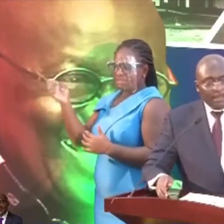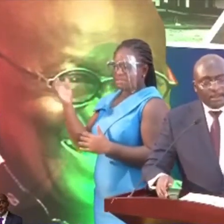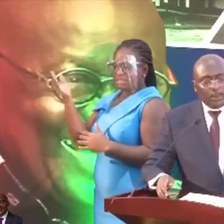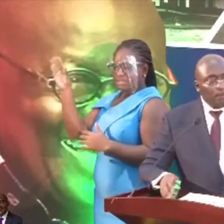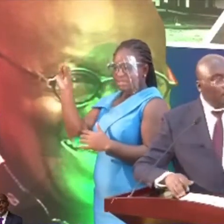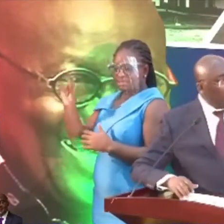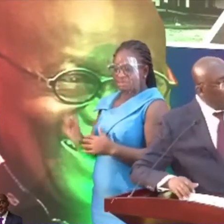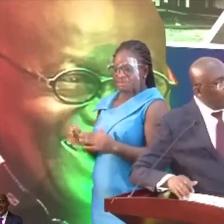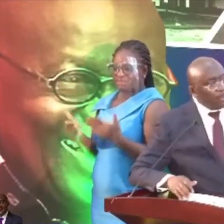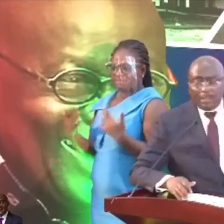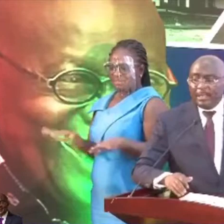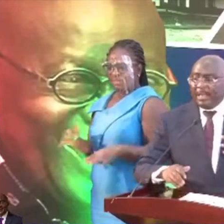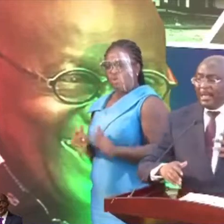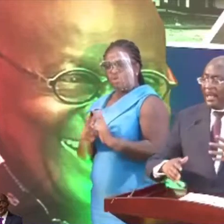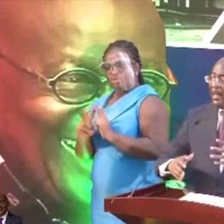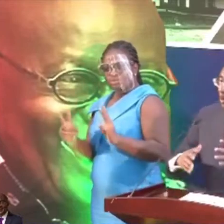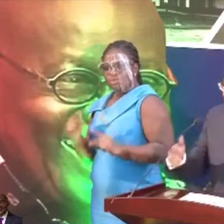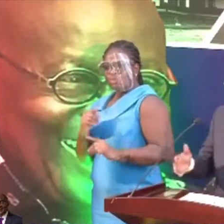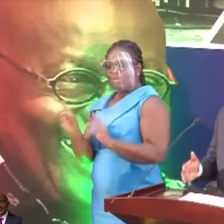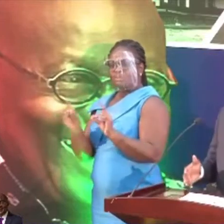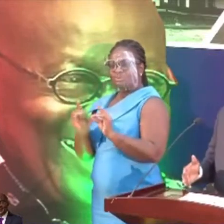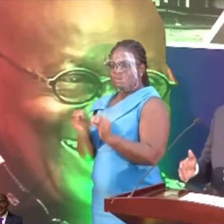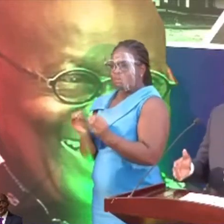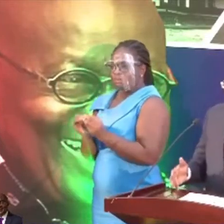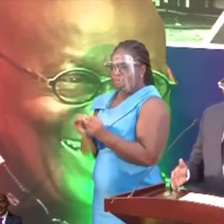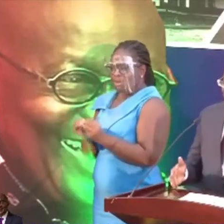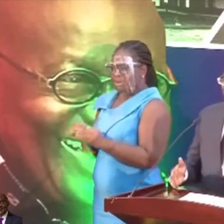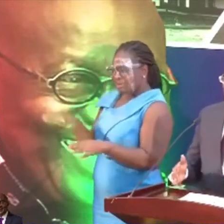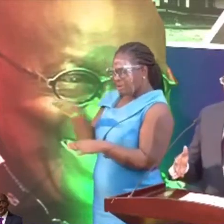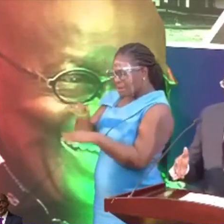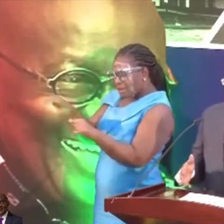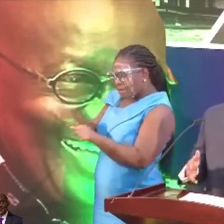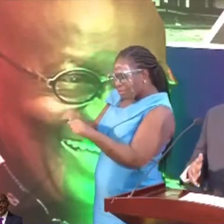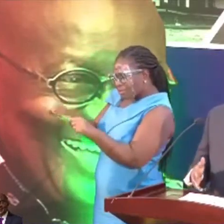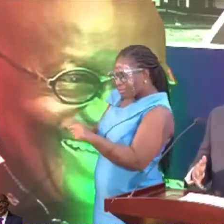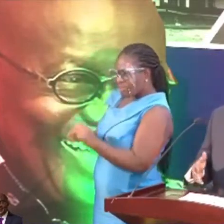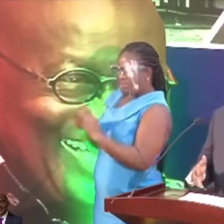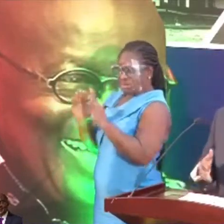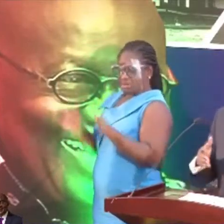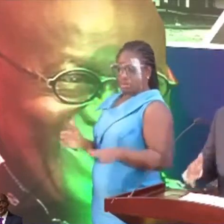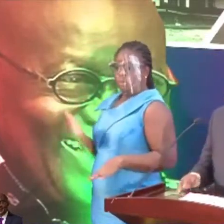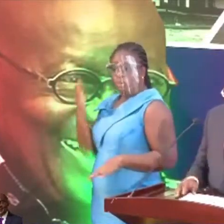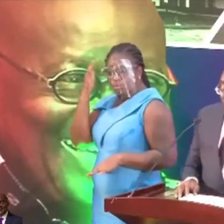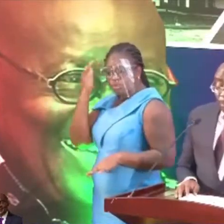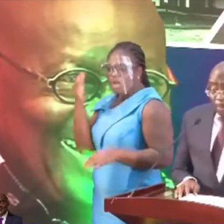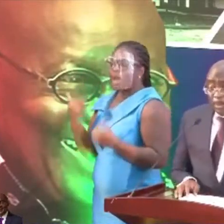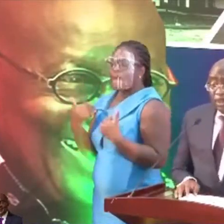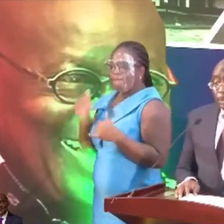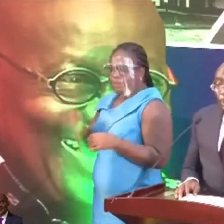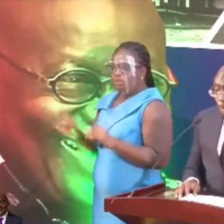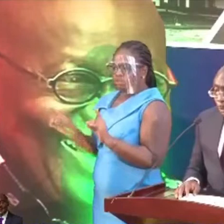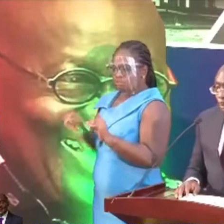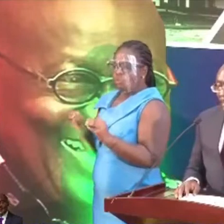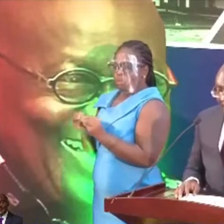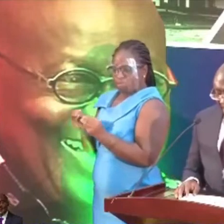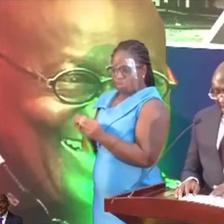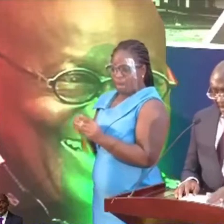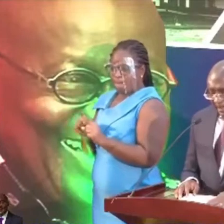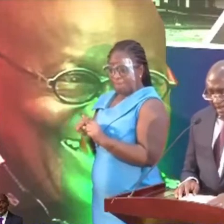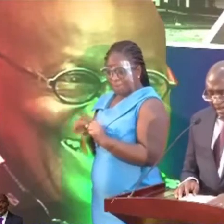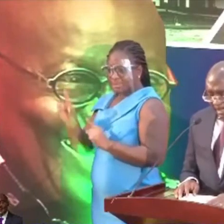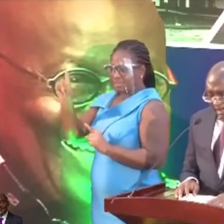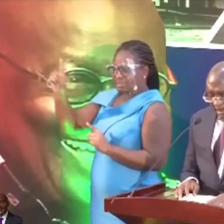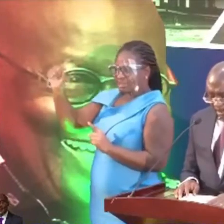complete. So we are doing a lot in the area of housing, even though we know there's still a lot more to do. But the